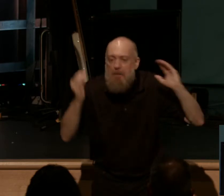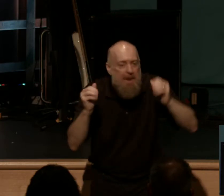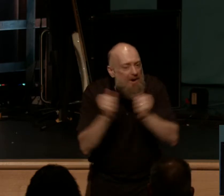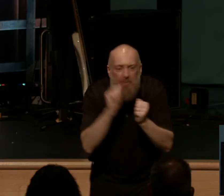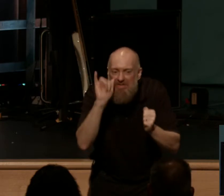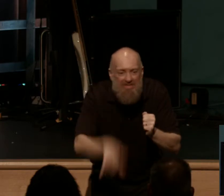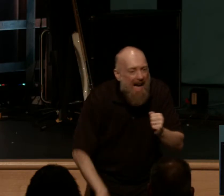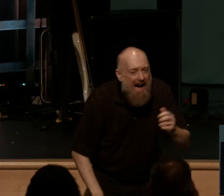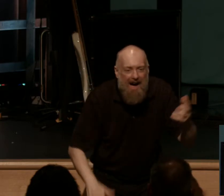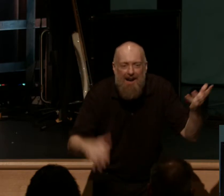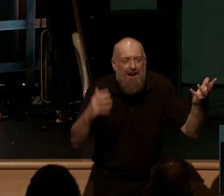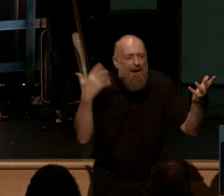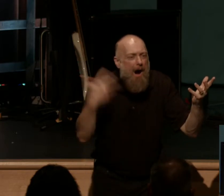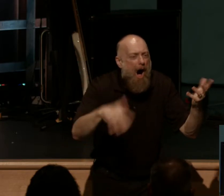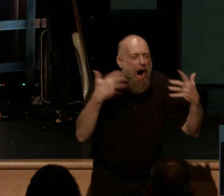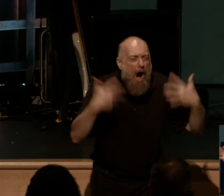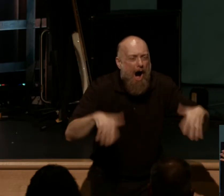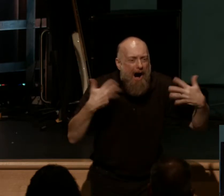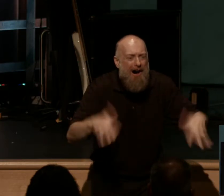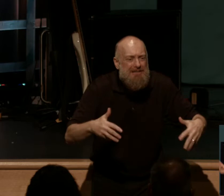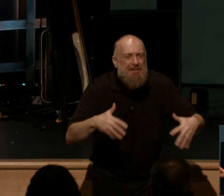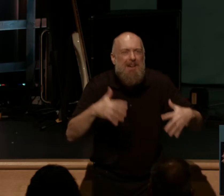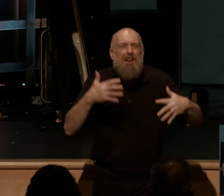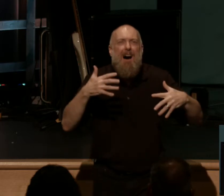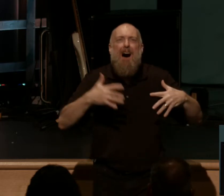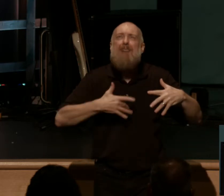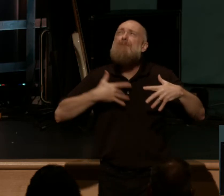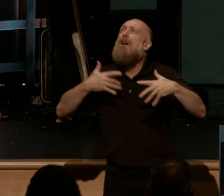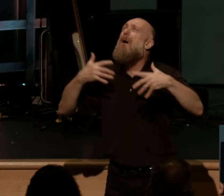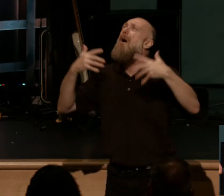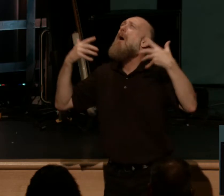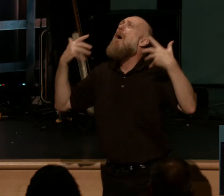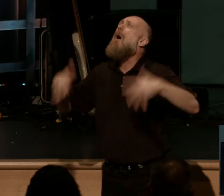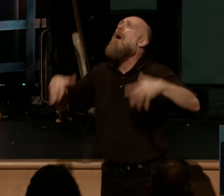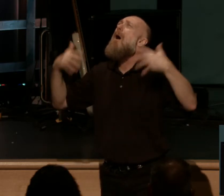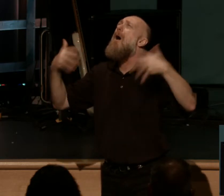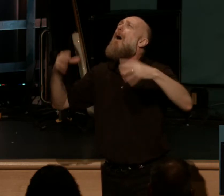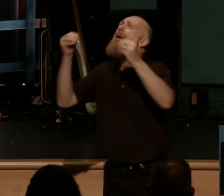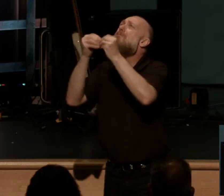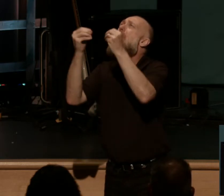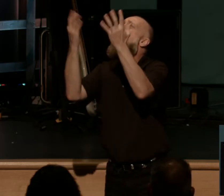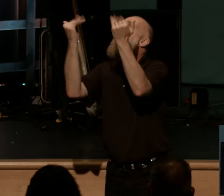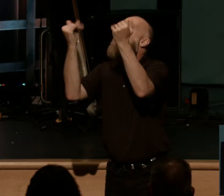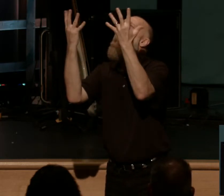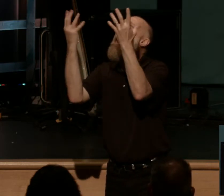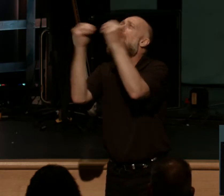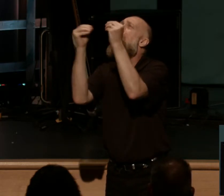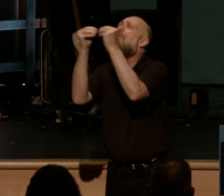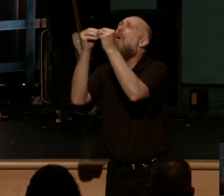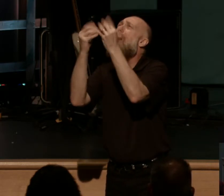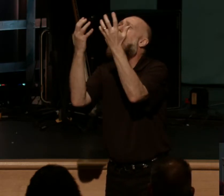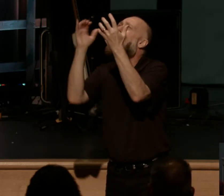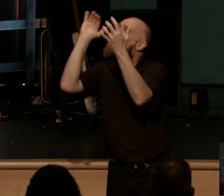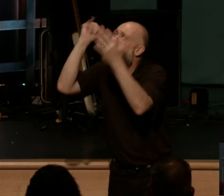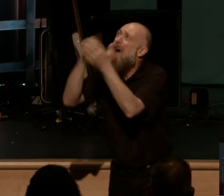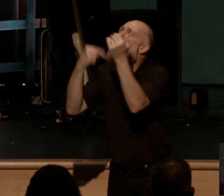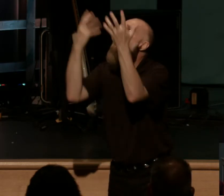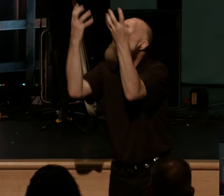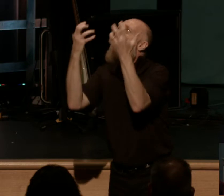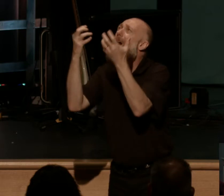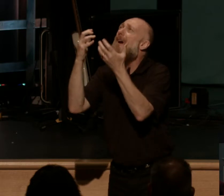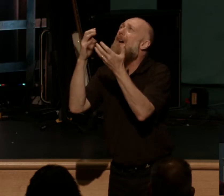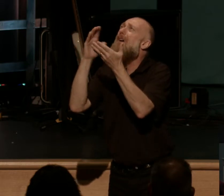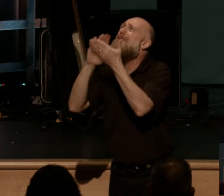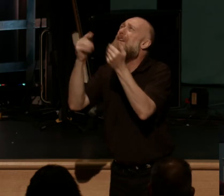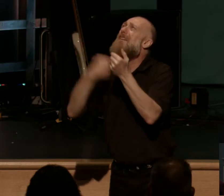nothing like it. His grace and how awesome. And to be filled with the awe of God in that way, more God. This is where life is lived. God, forgive me when